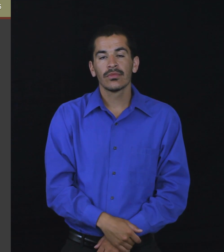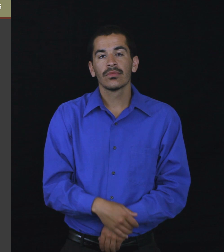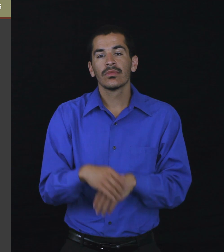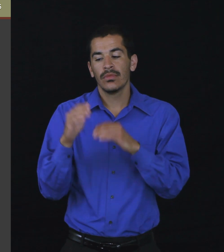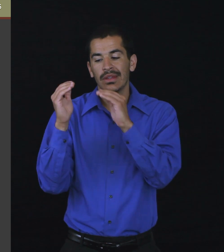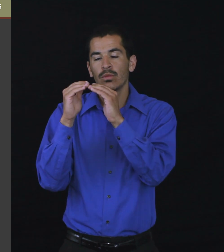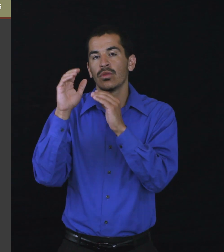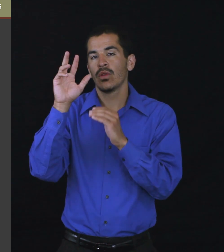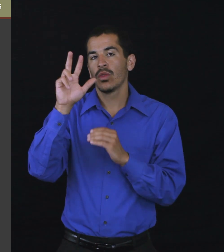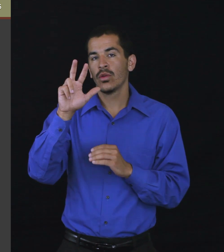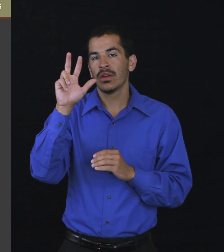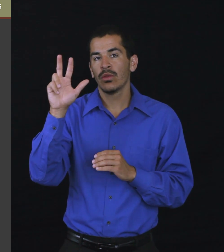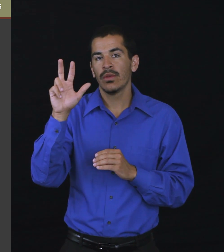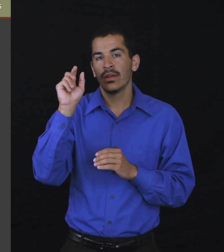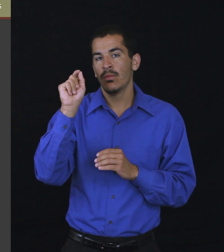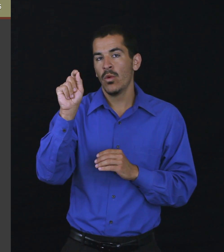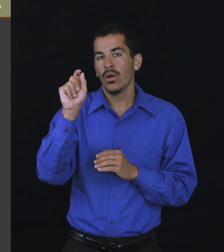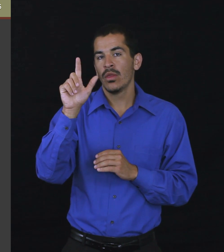33.3%.